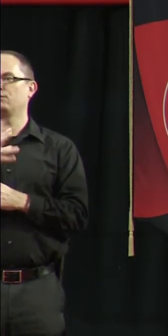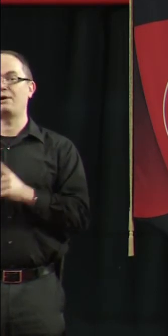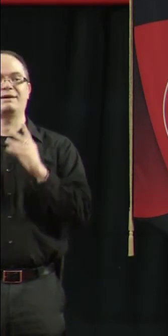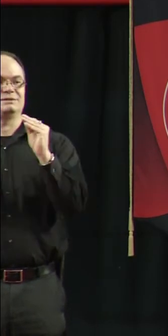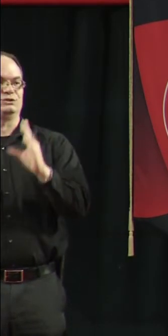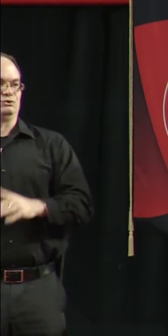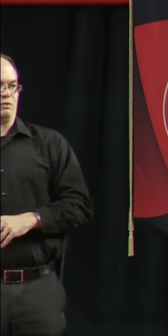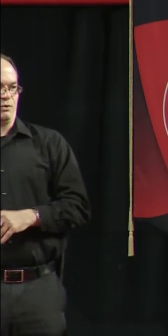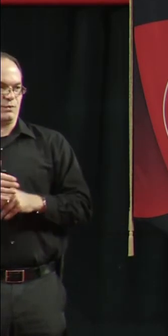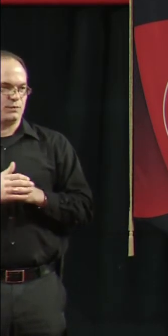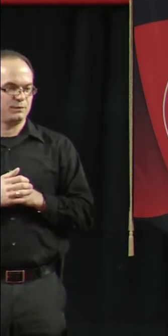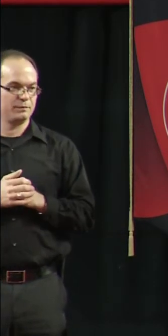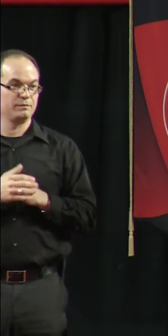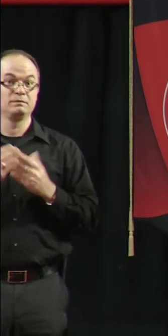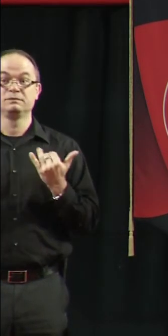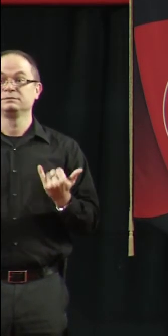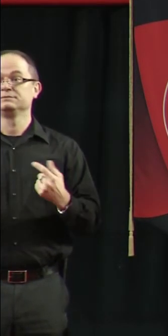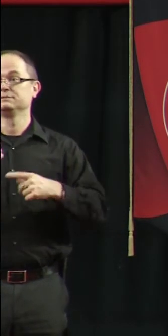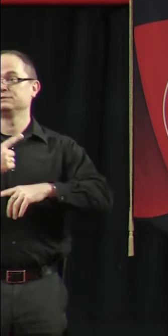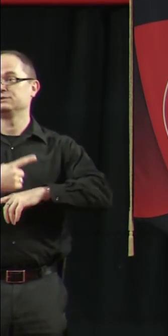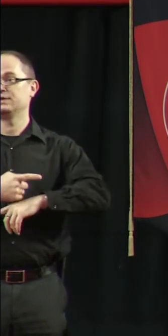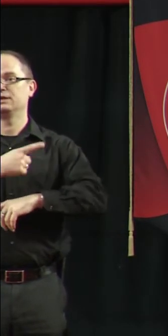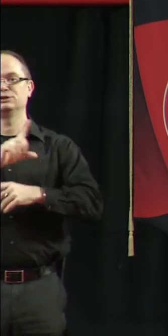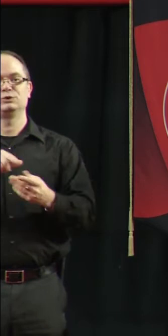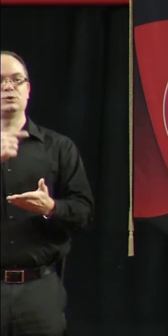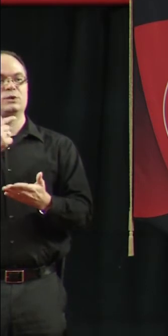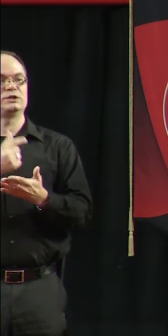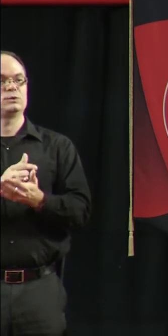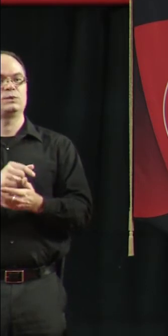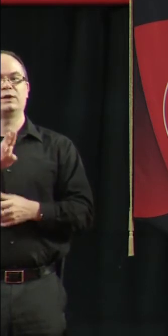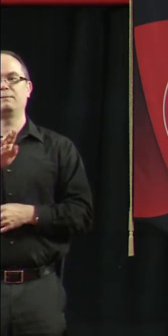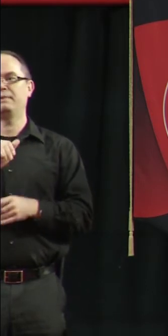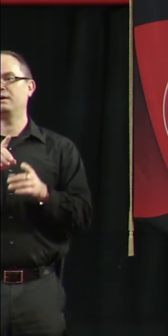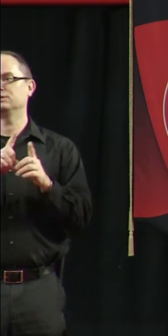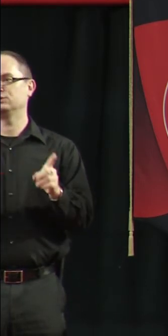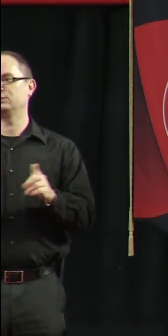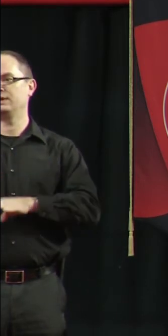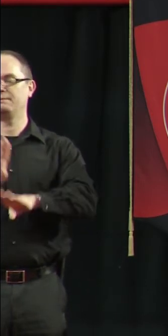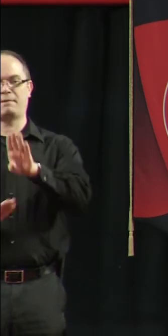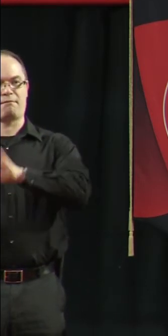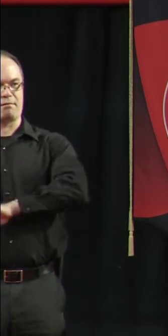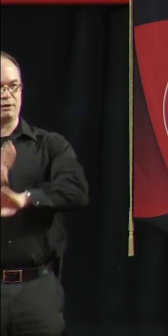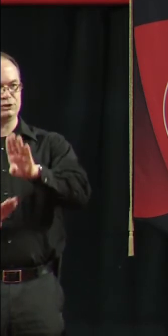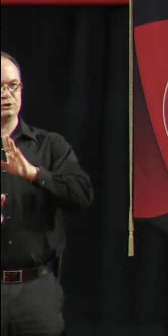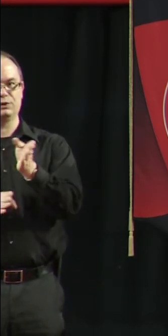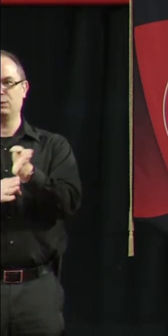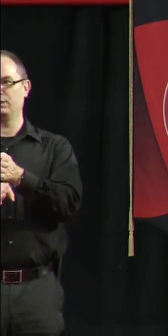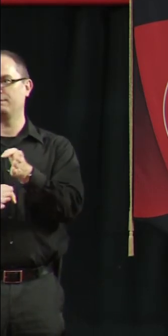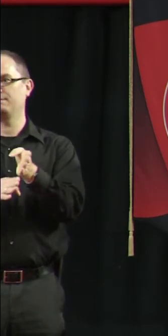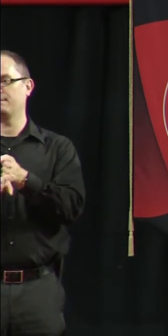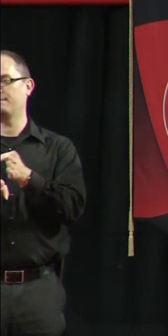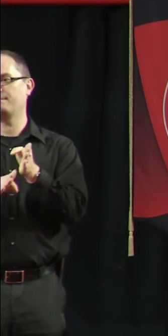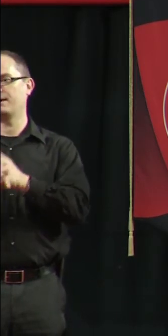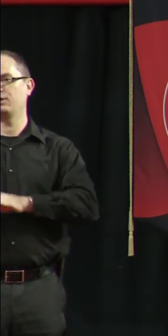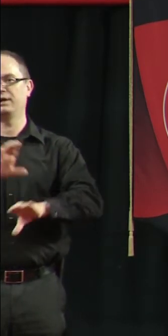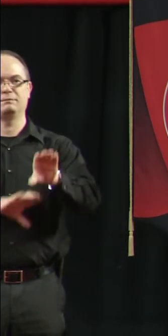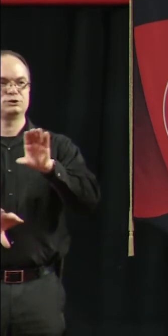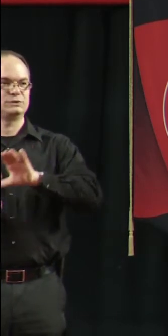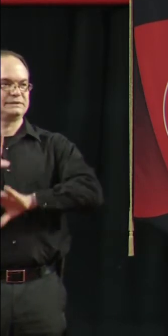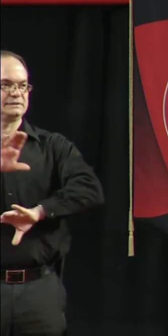teacher. Today, she will graduate with a BS degree in biology with a minor in